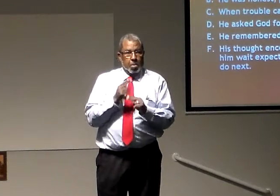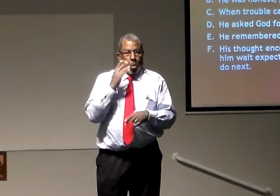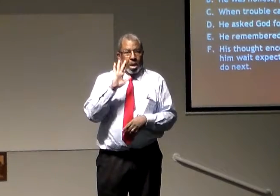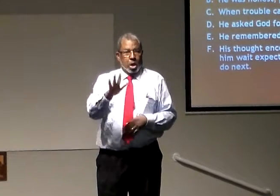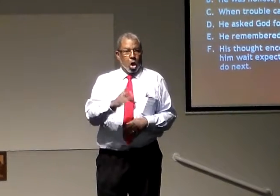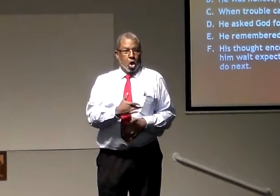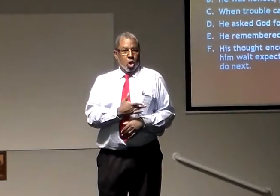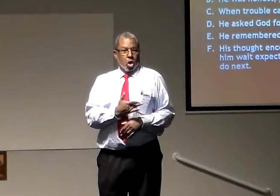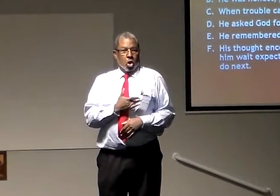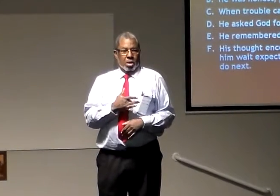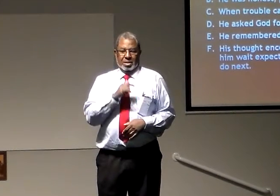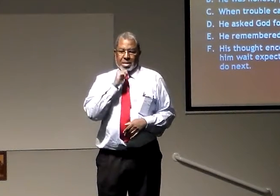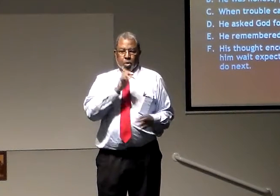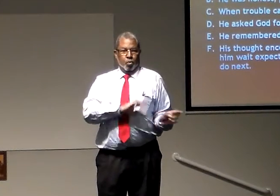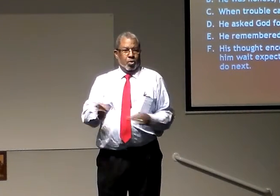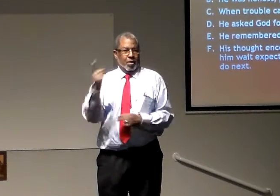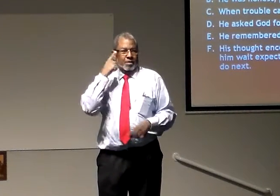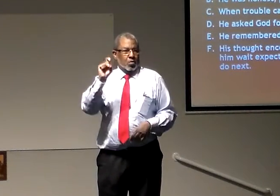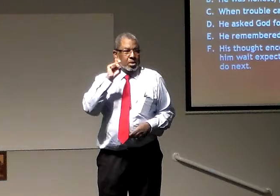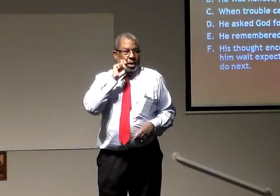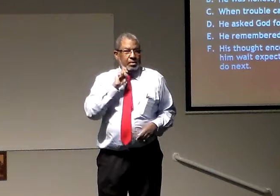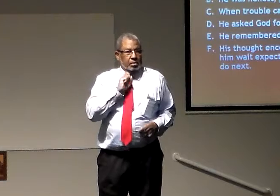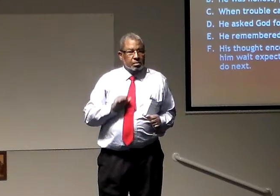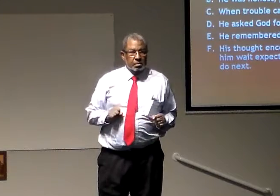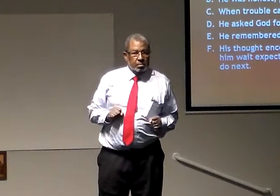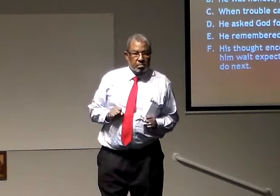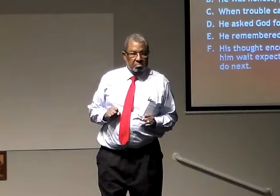He wanted to save his name because his heart wasn't ready for Seth.